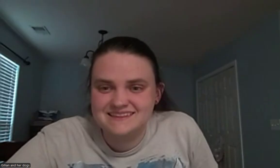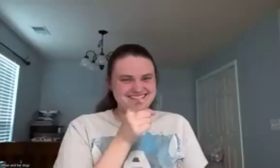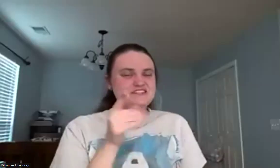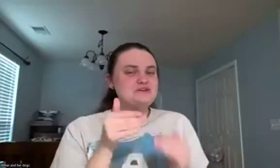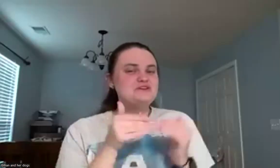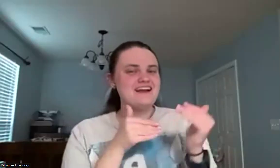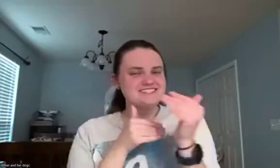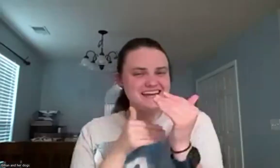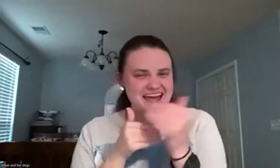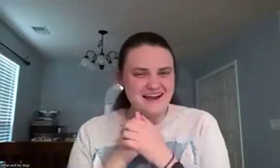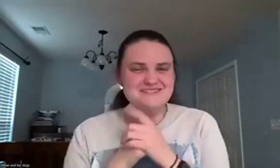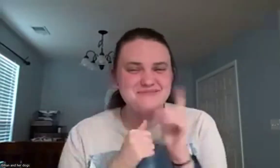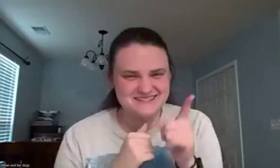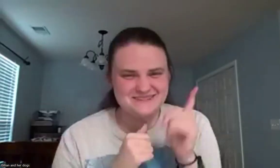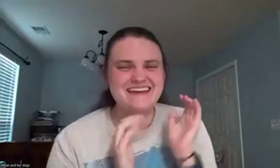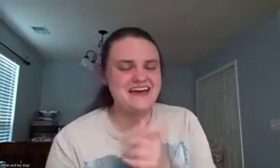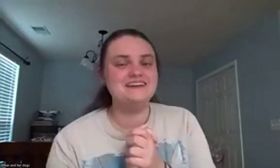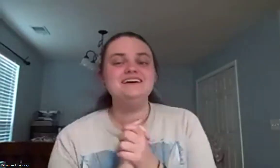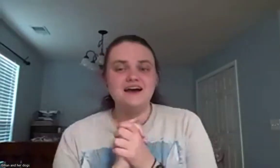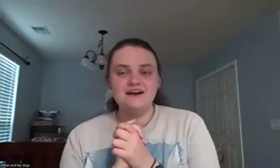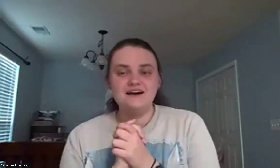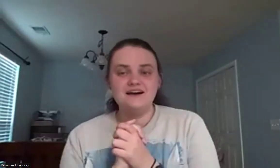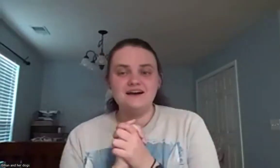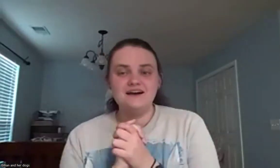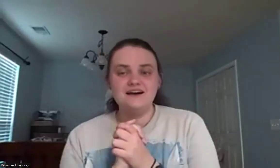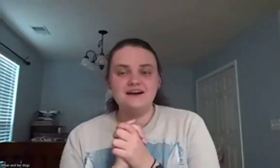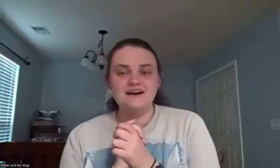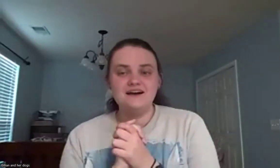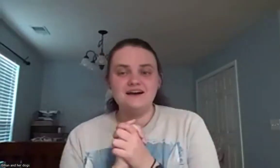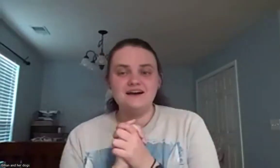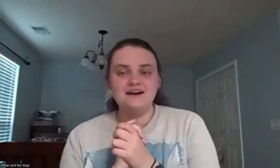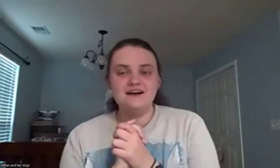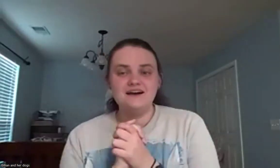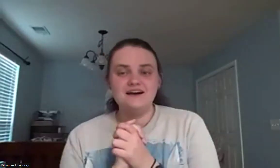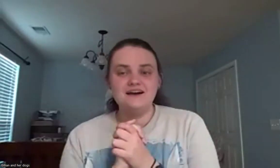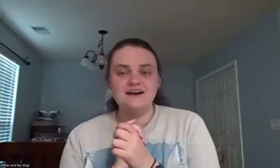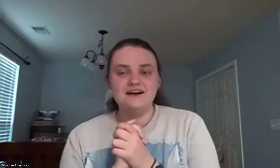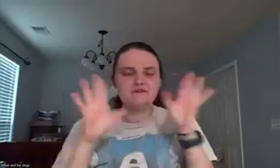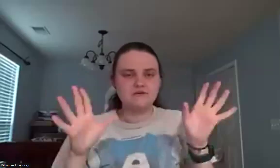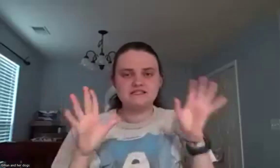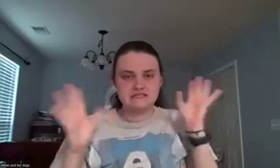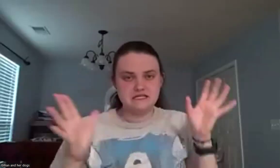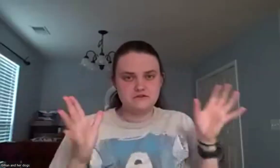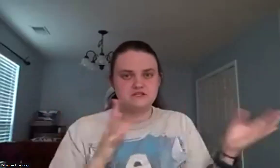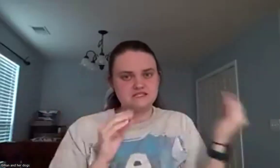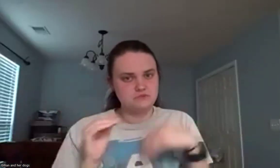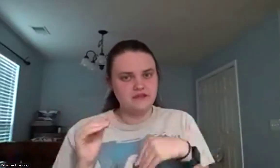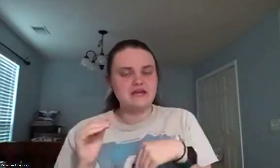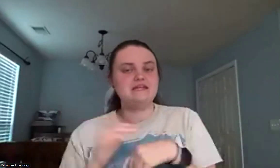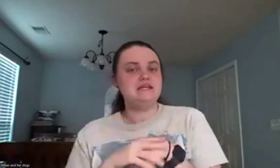Yes, so you're actually ahead. Okay. I was about to say that. Oh, okay. Sorry. No, you're totally good. No, I Okay. love whenever anyone's seen other signs and bringing that in.